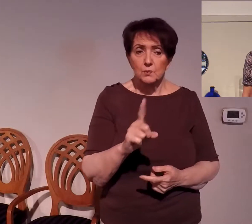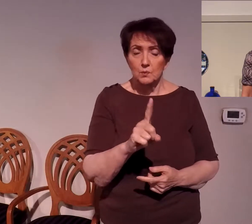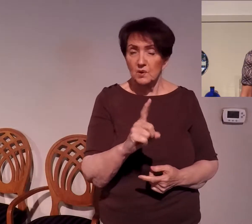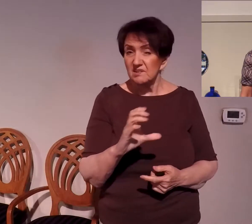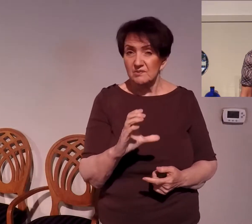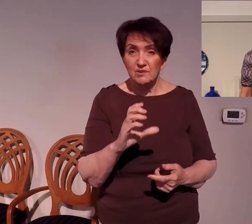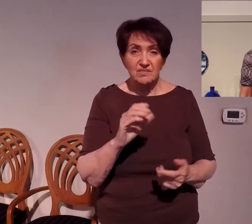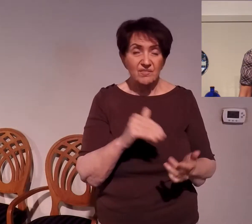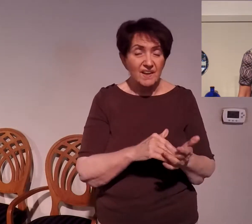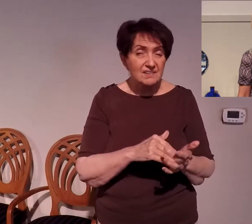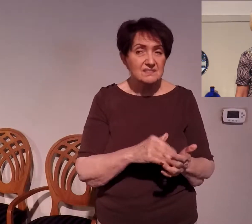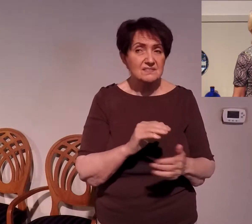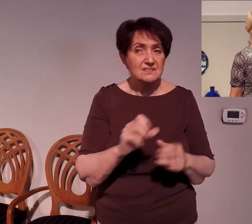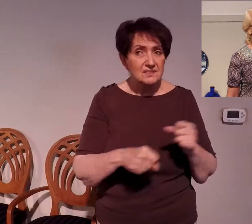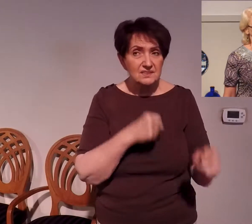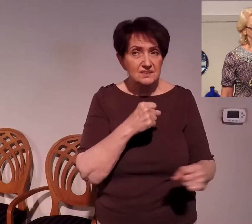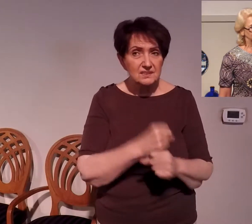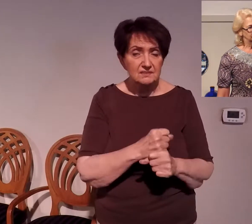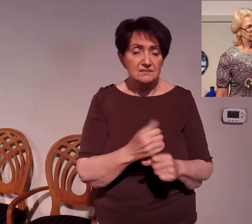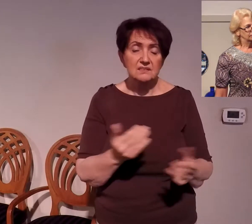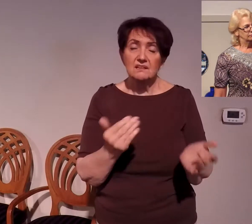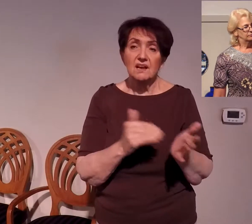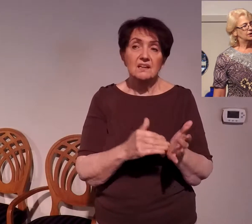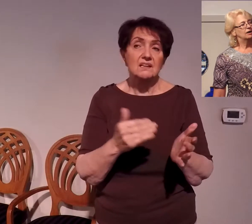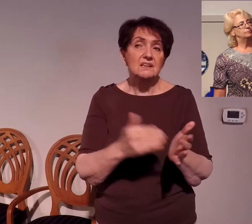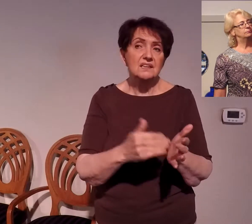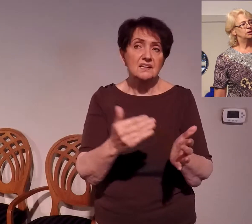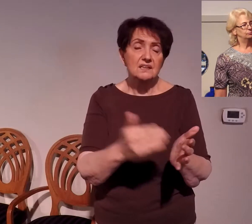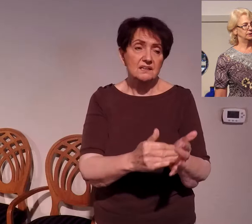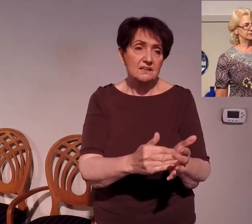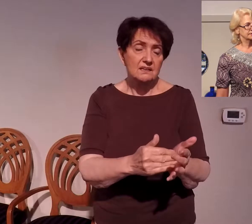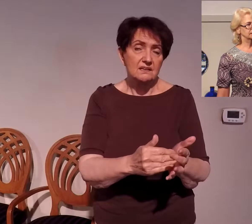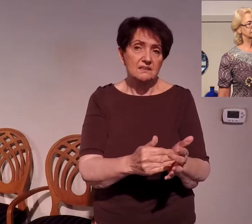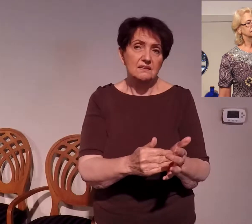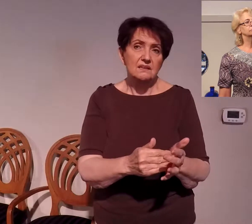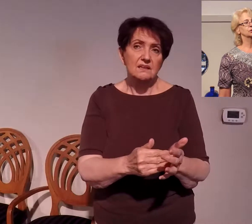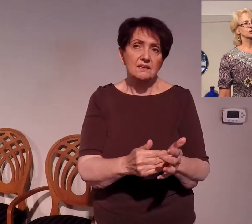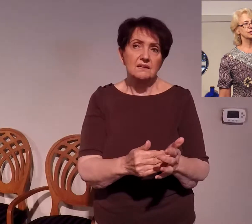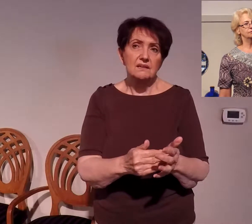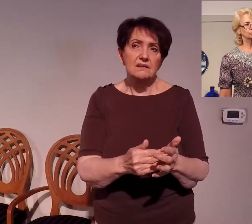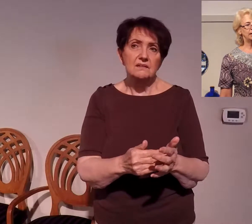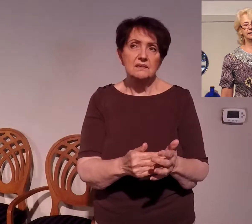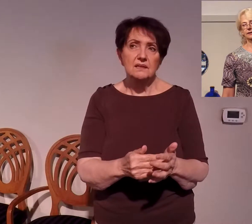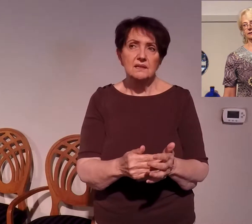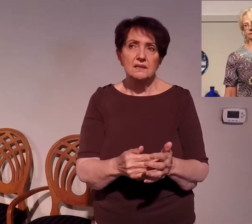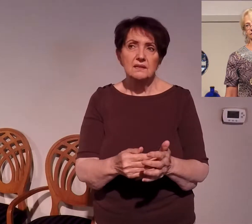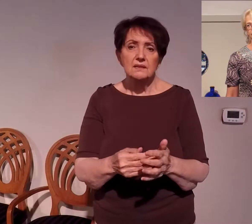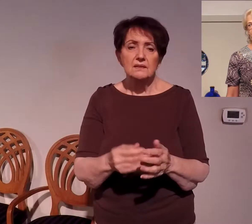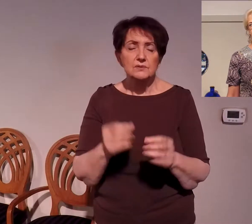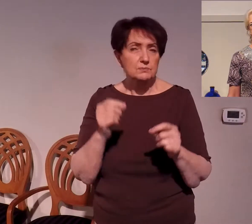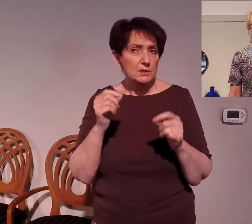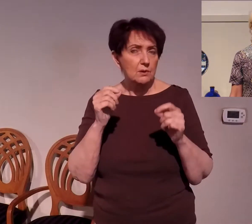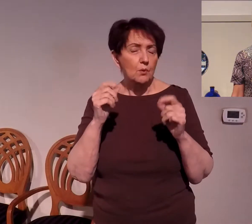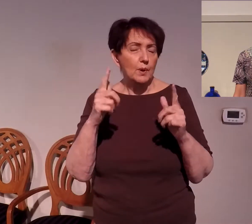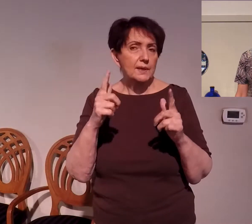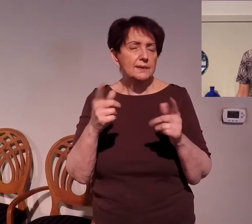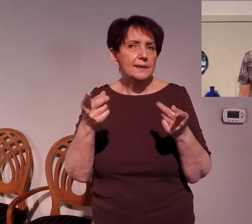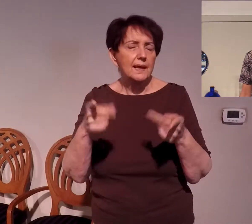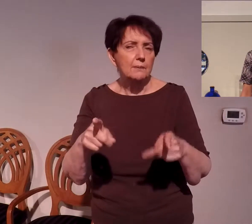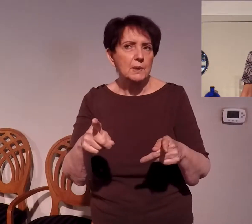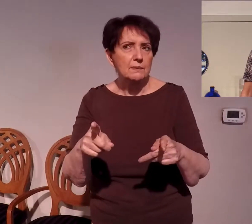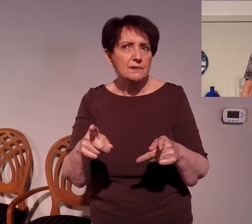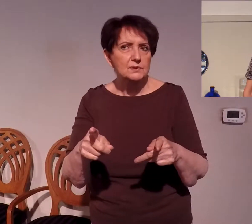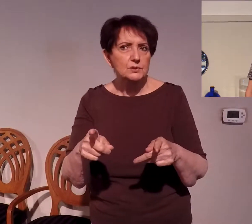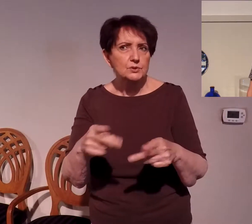100,000 years, over and over and over again, there have been moments, glimmers of awakening, where